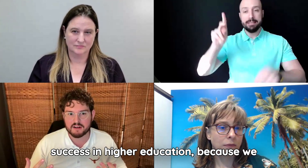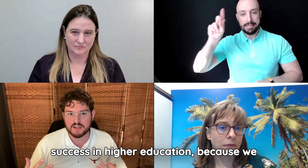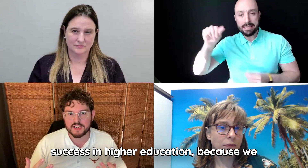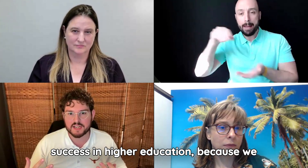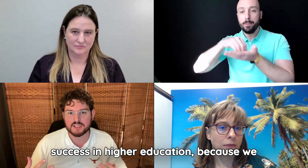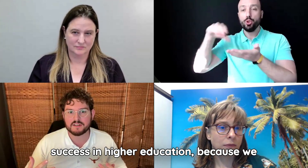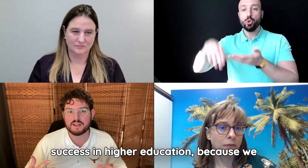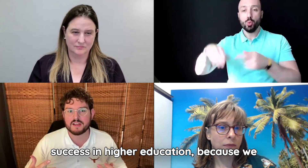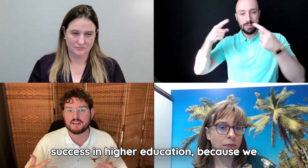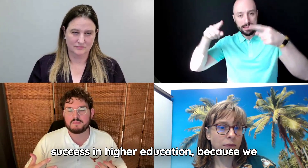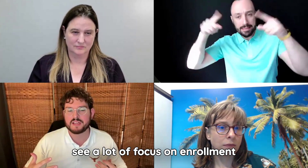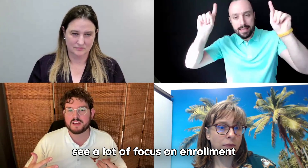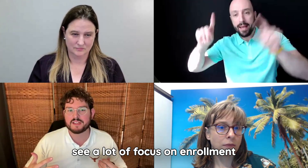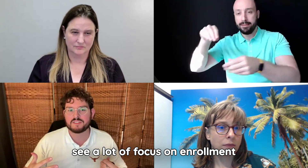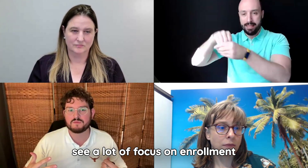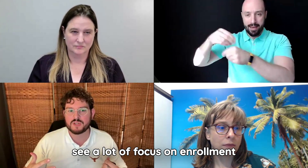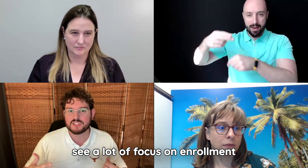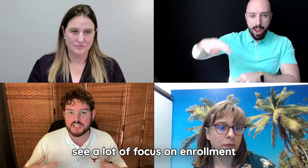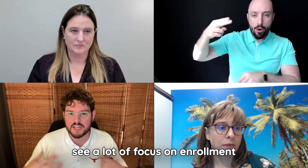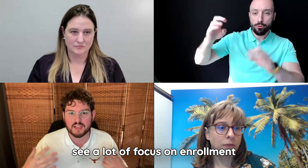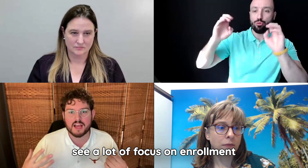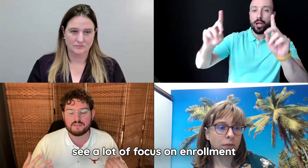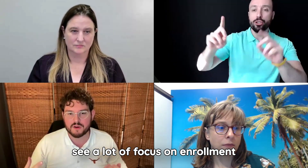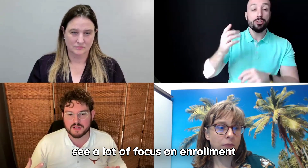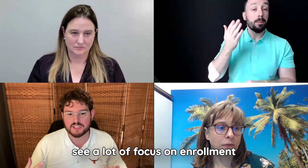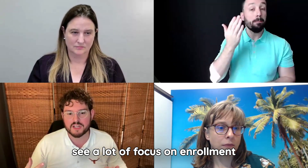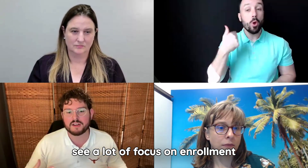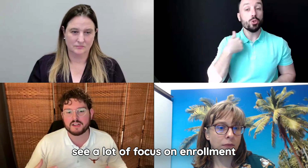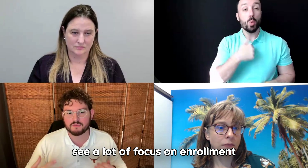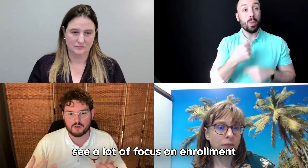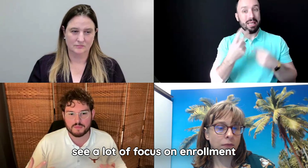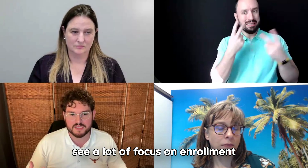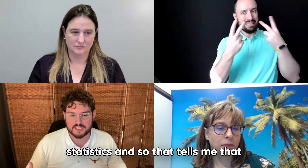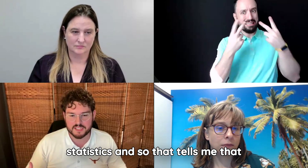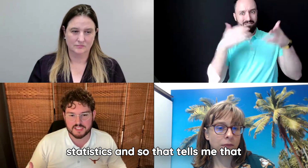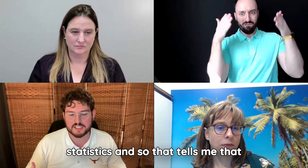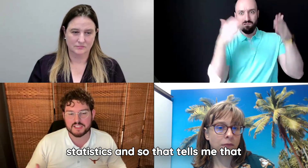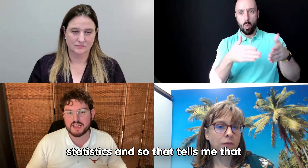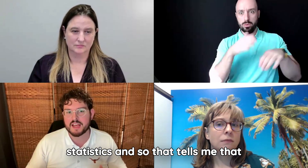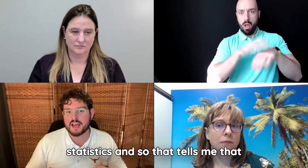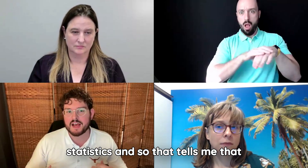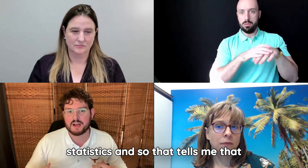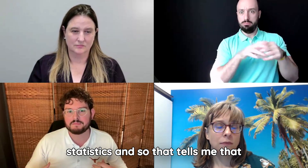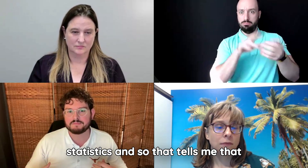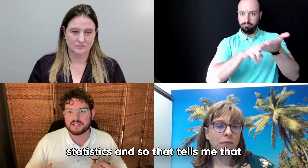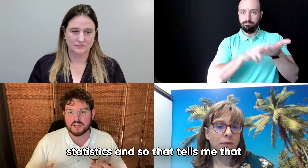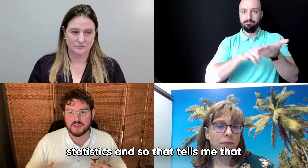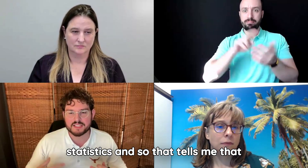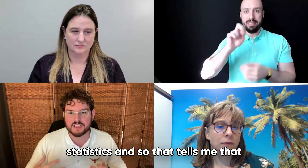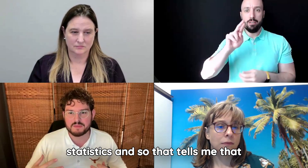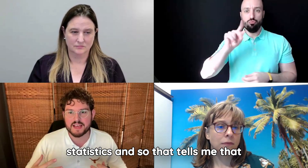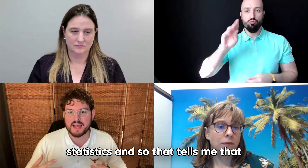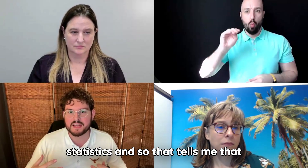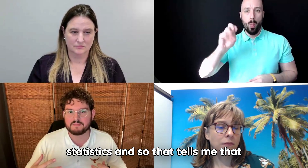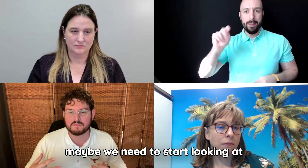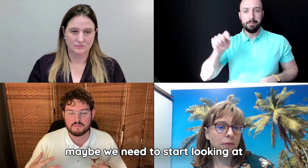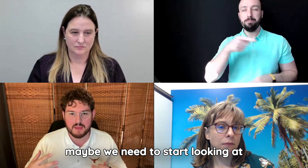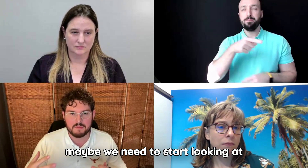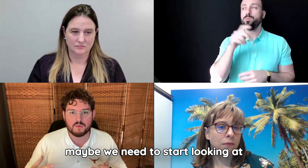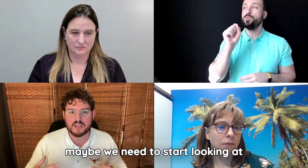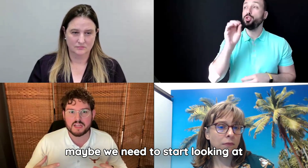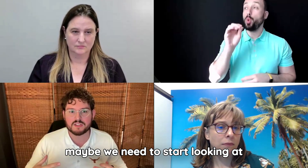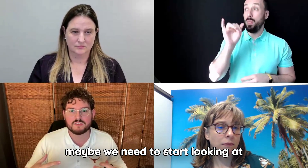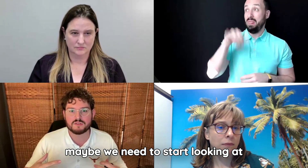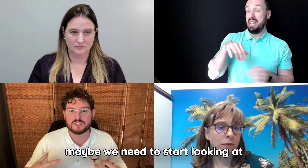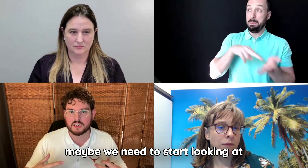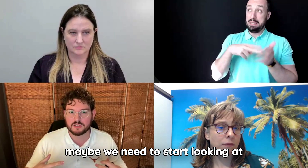success in higher education, because we see a lot of focus on enrollment statistics. And so that tells me that